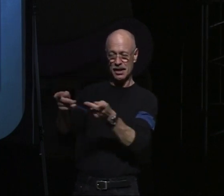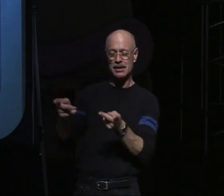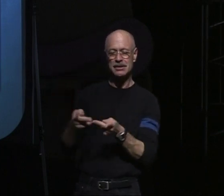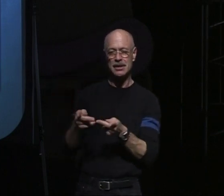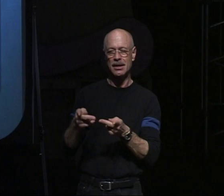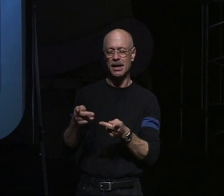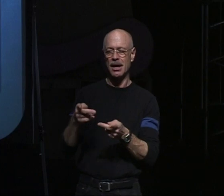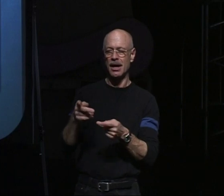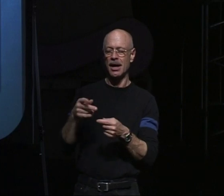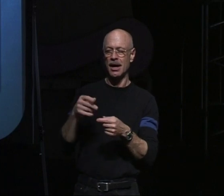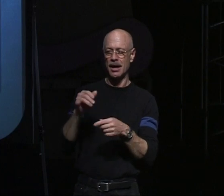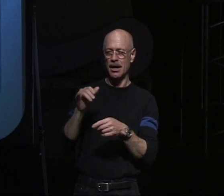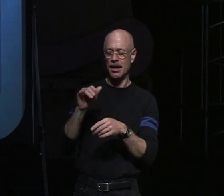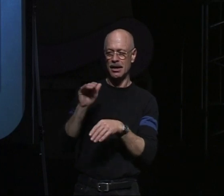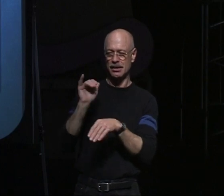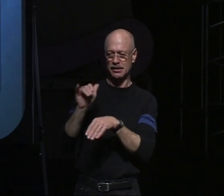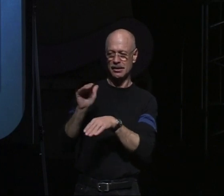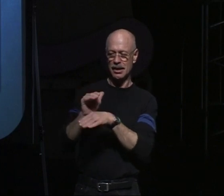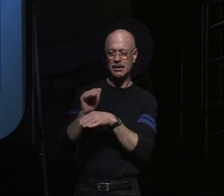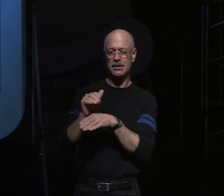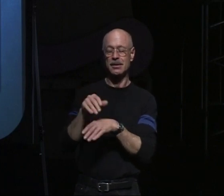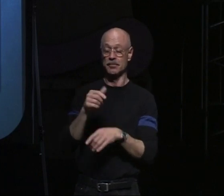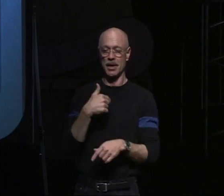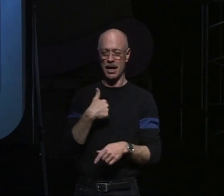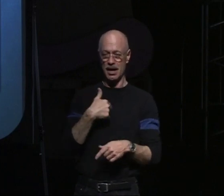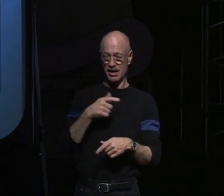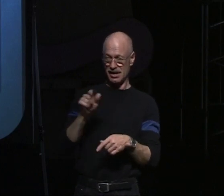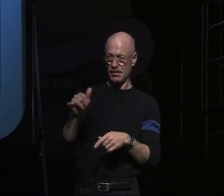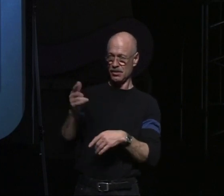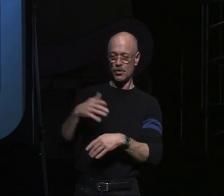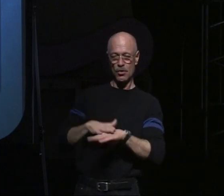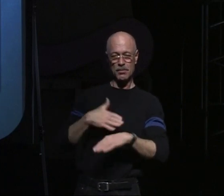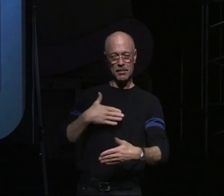the Stonewall Bar, and that place,